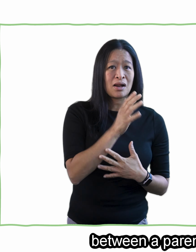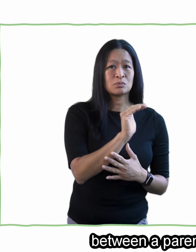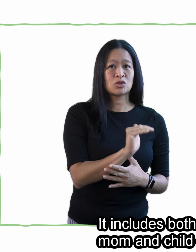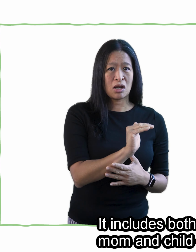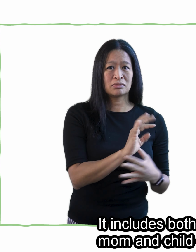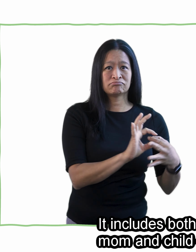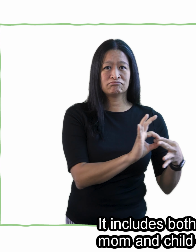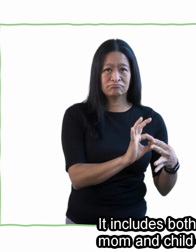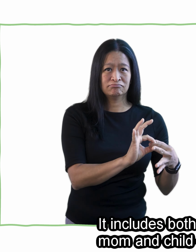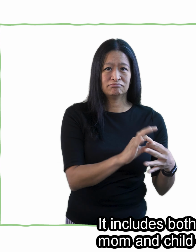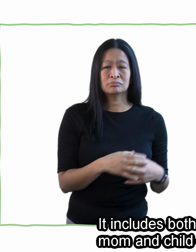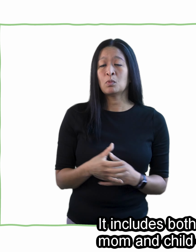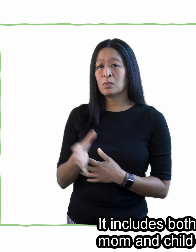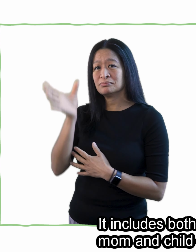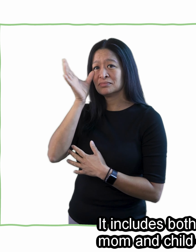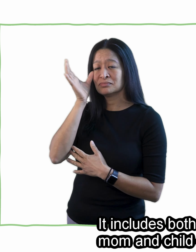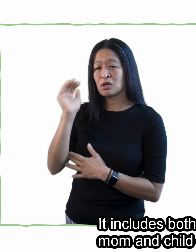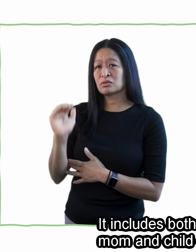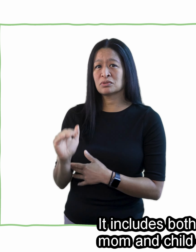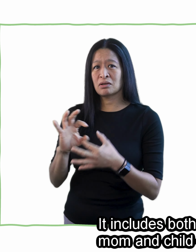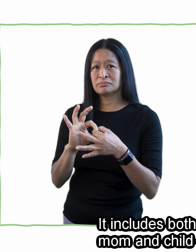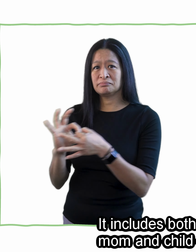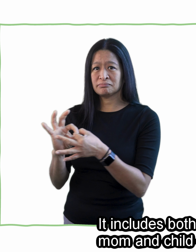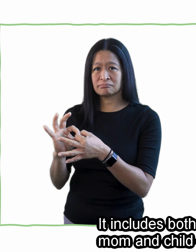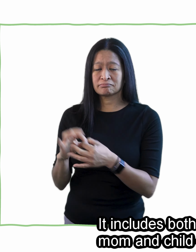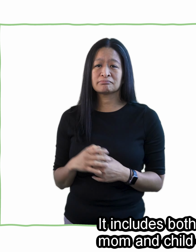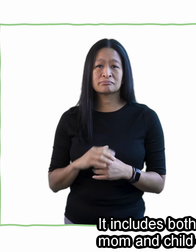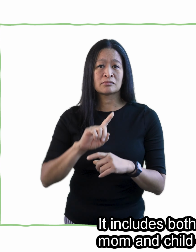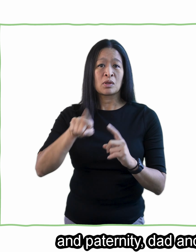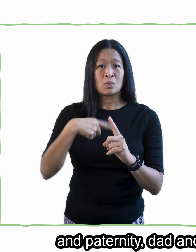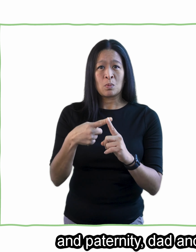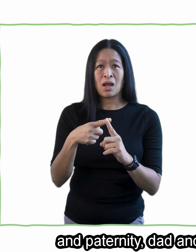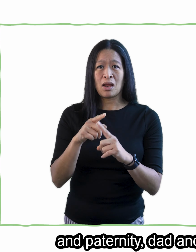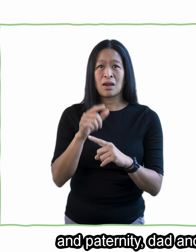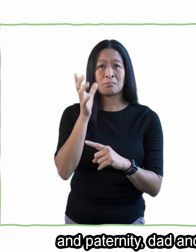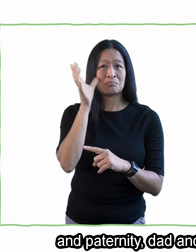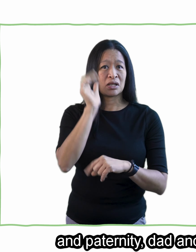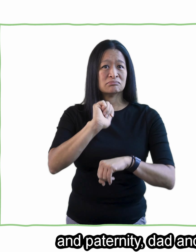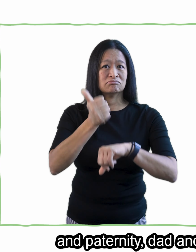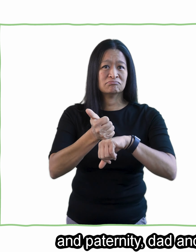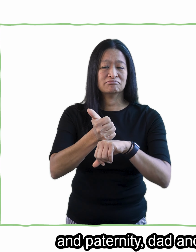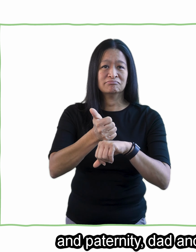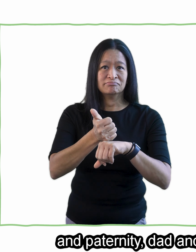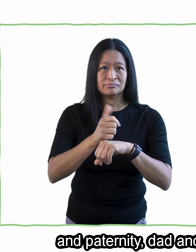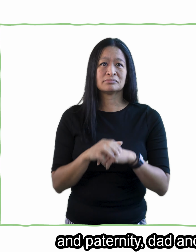It includes both maternity, mom and child relationship, and paternity, dad and child